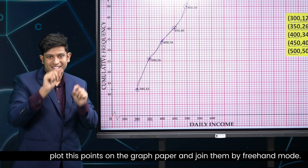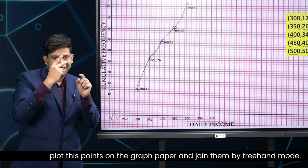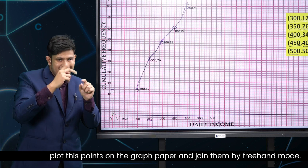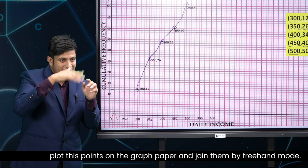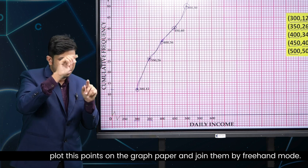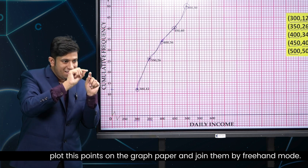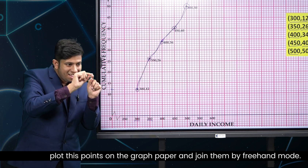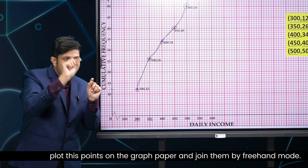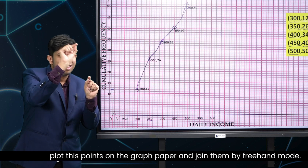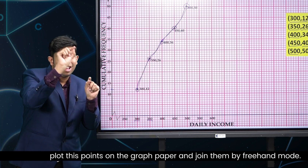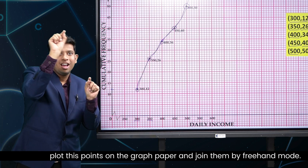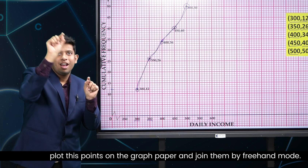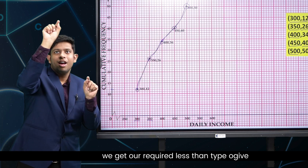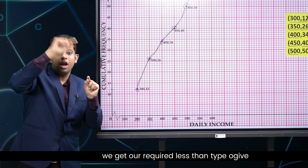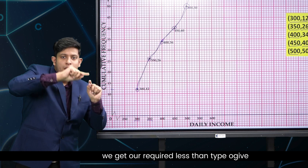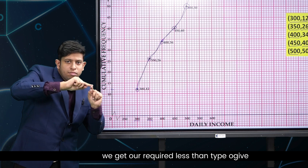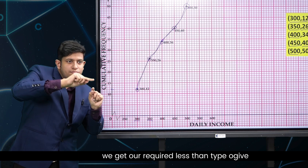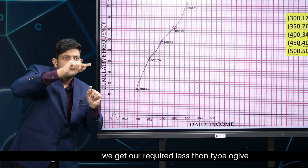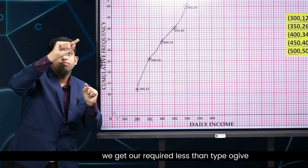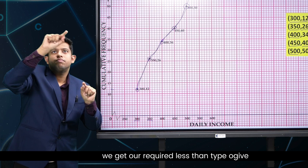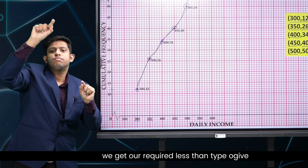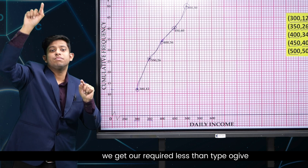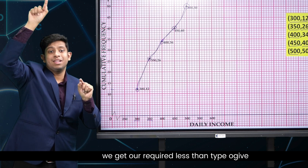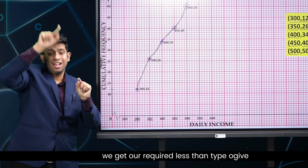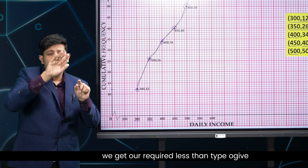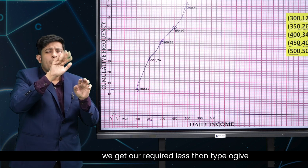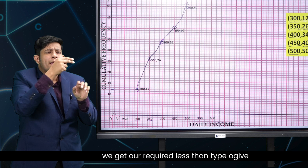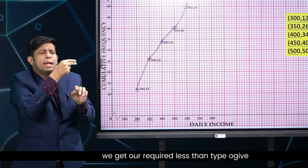By plotting the above points, we get our required less than type ogive.